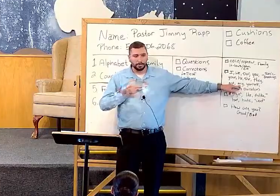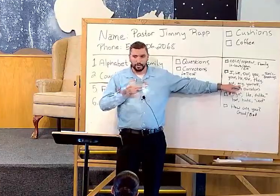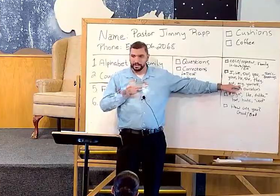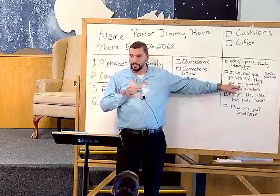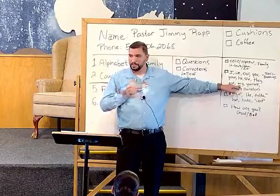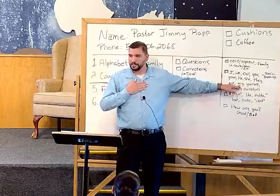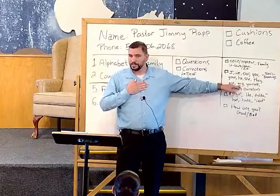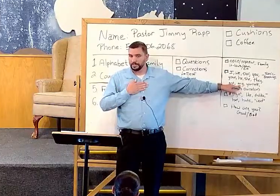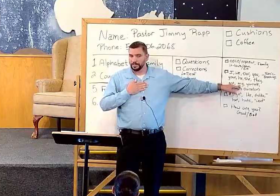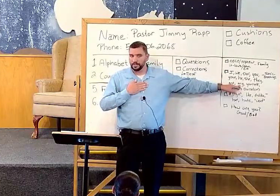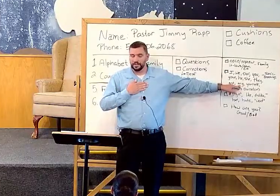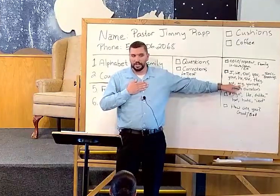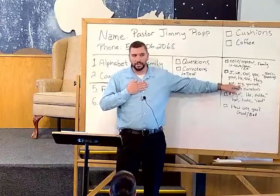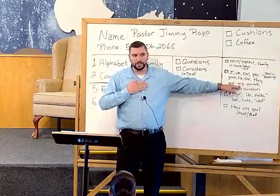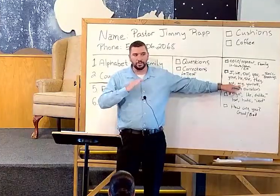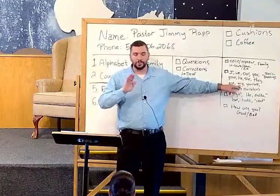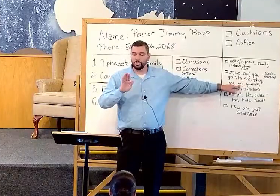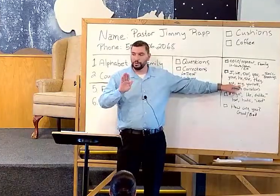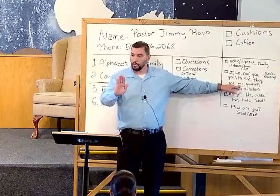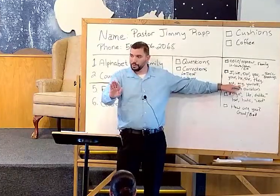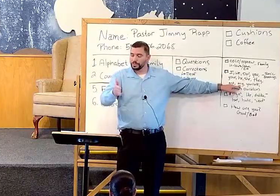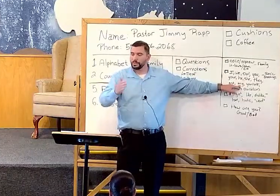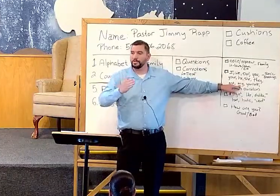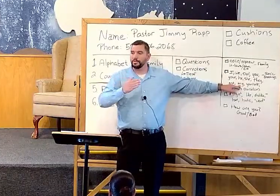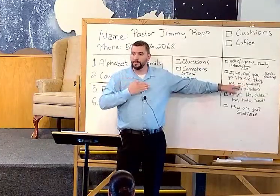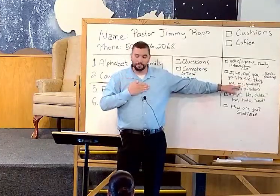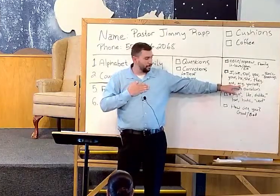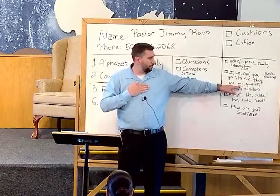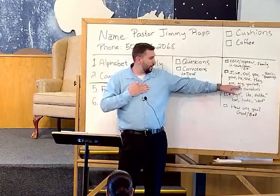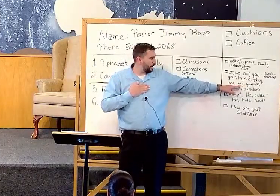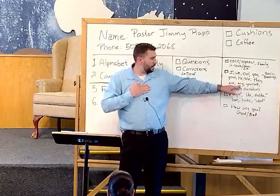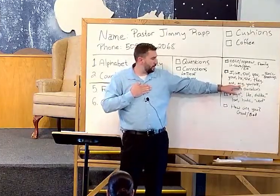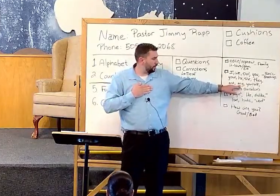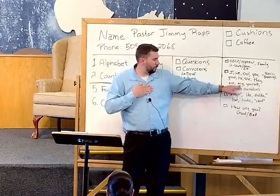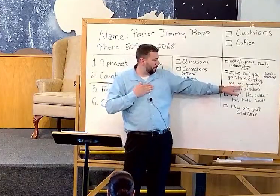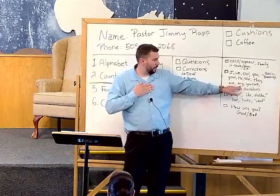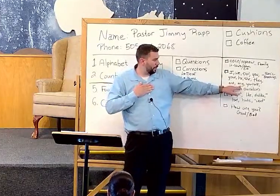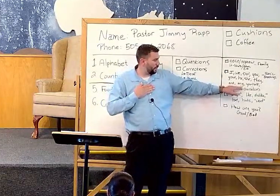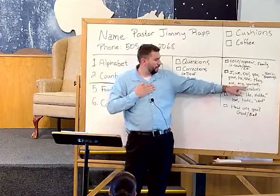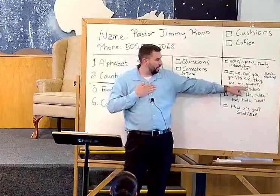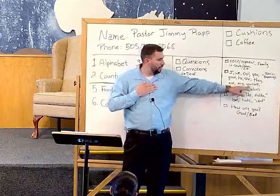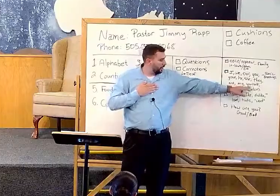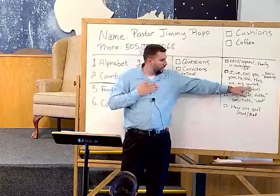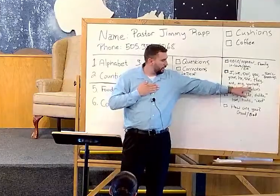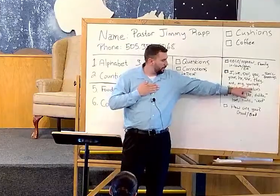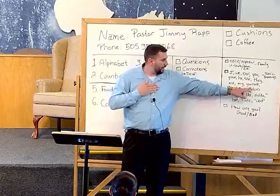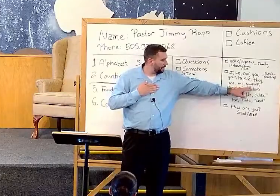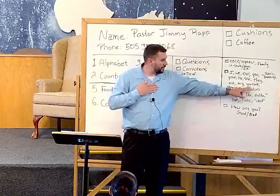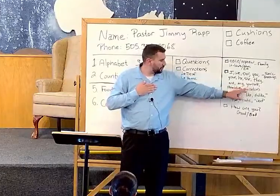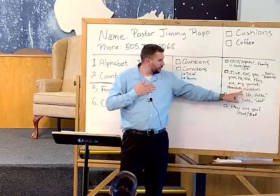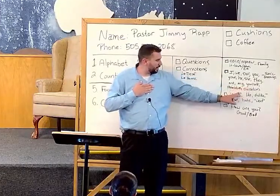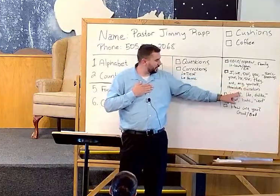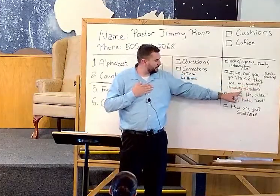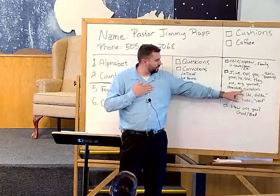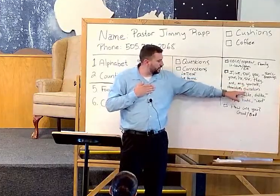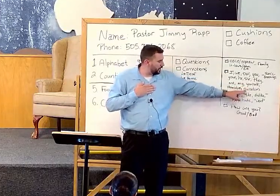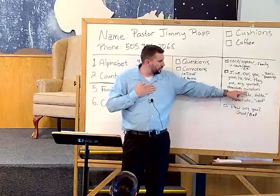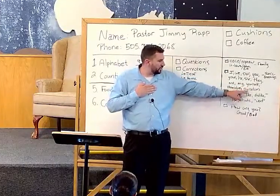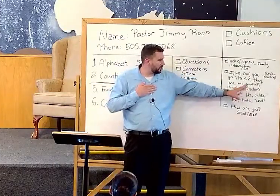this. And so yours, my, or mine. Now this is where it gets just